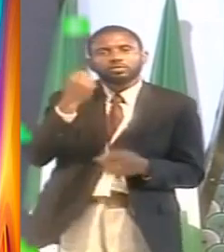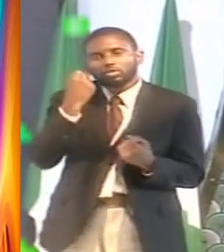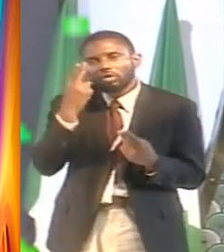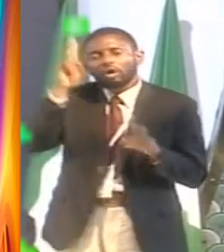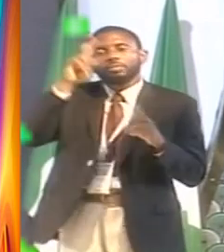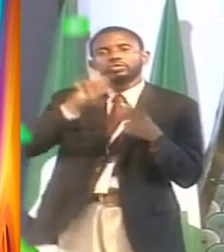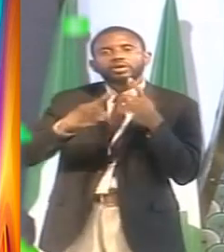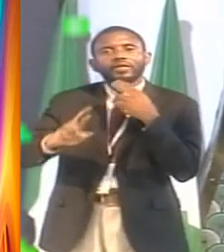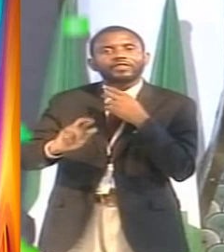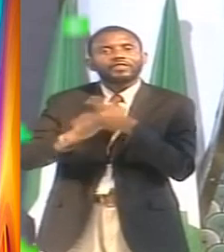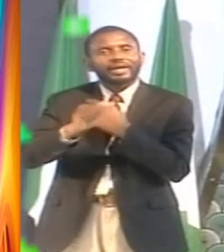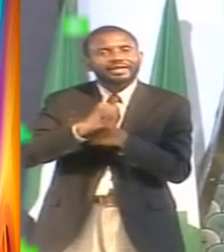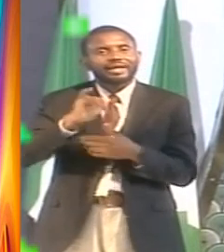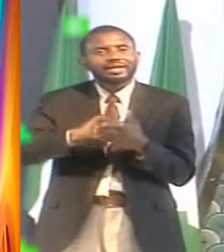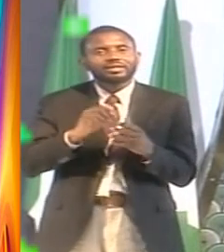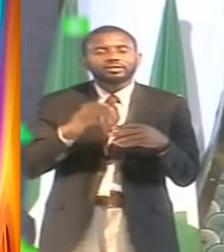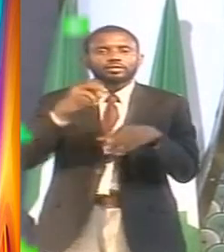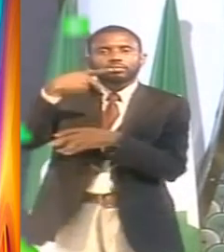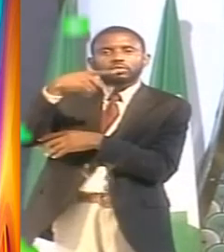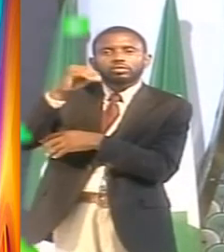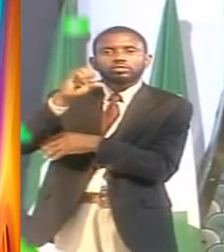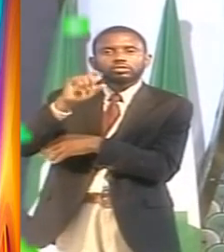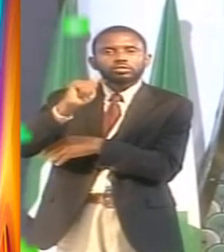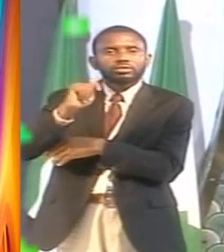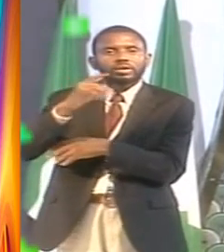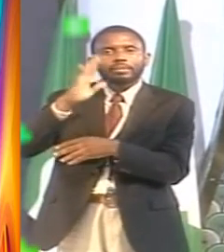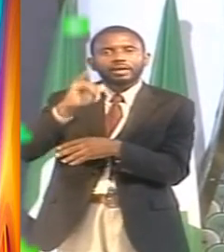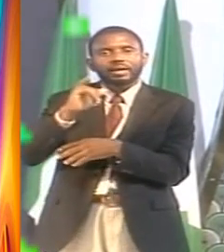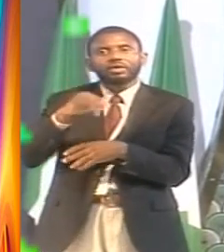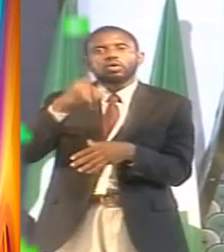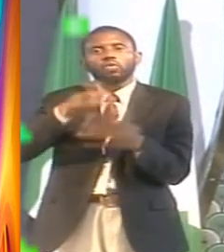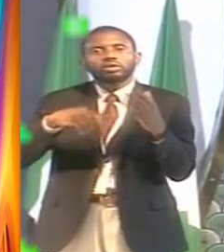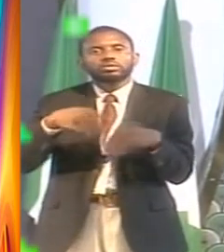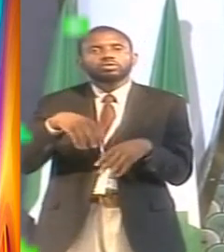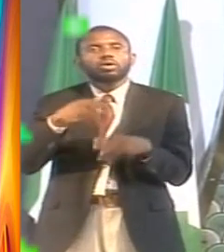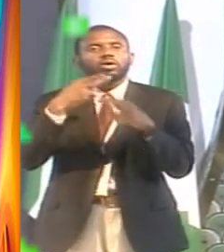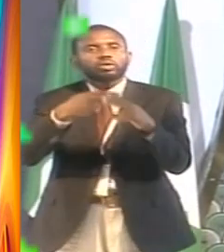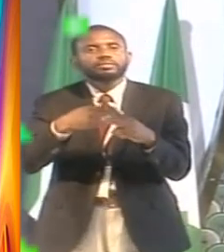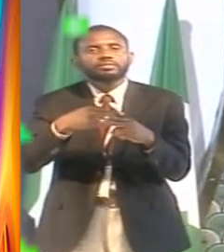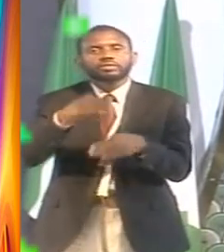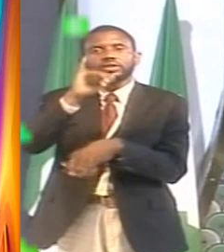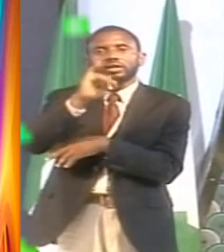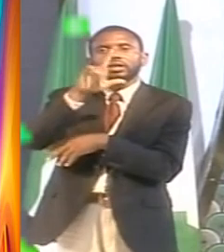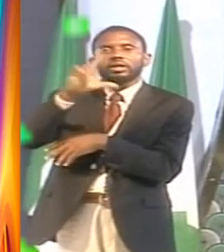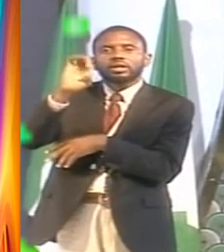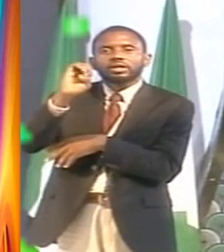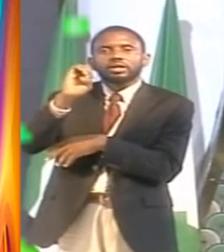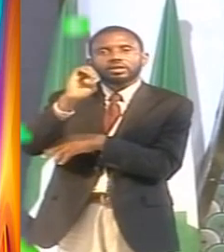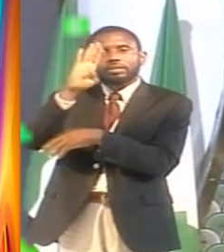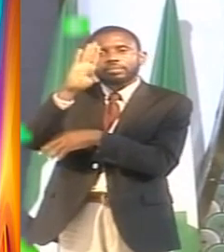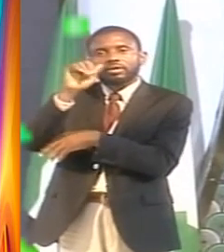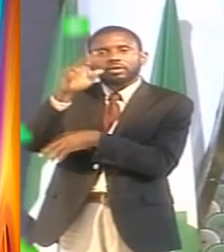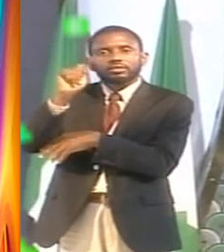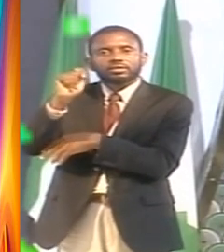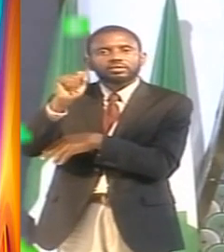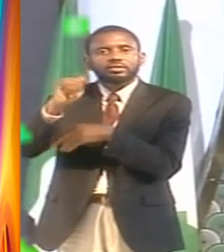threat that is posed by the emergence of what you call illiberal democracy. 20 years ago, this word was not